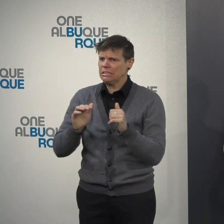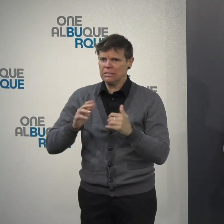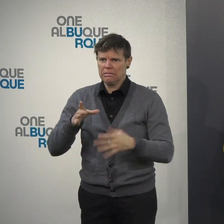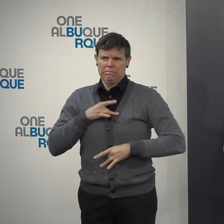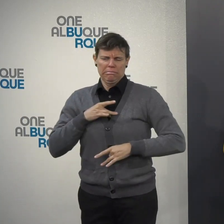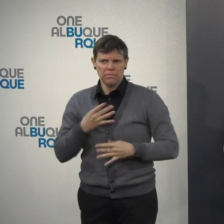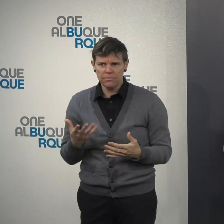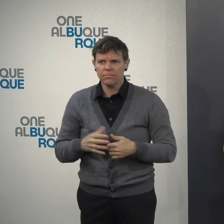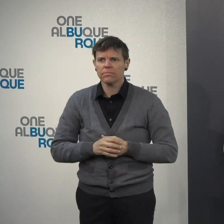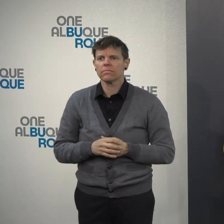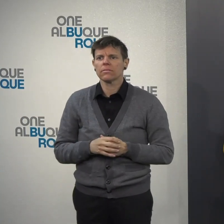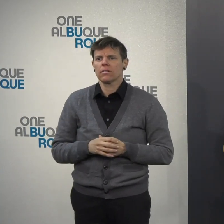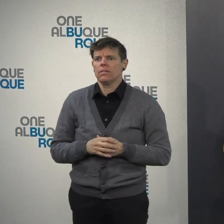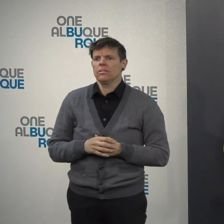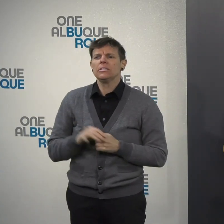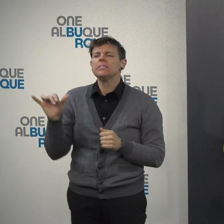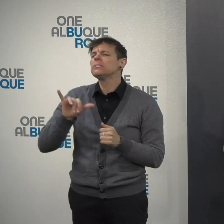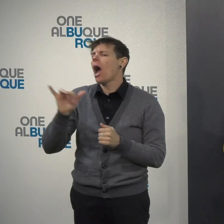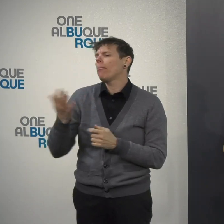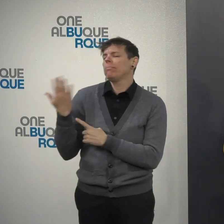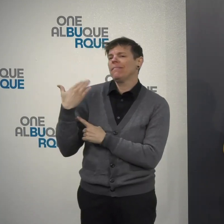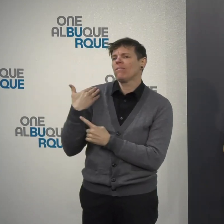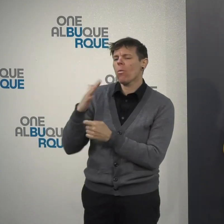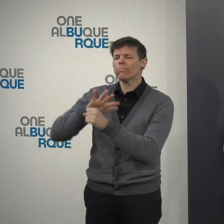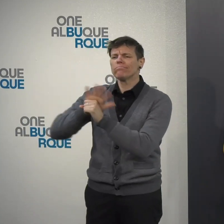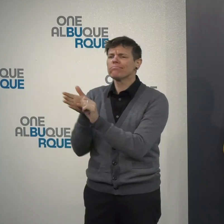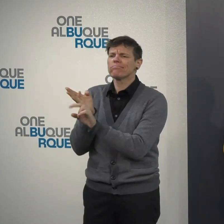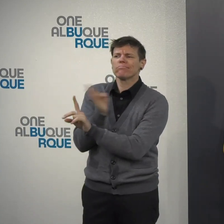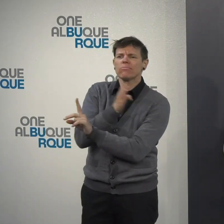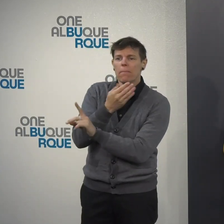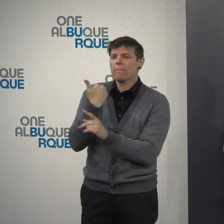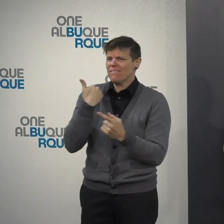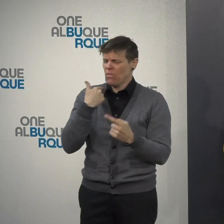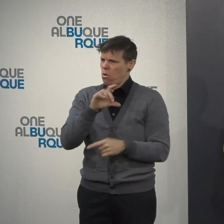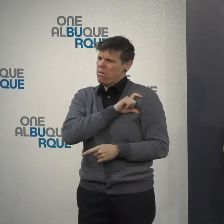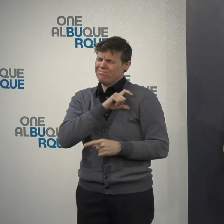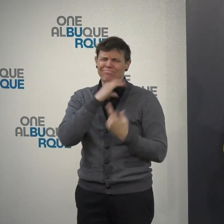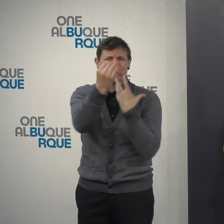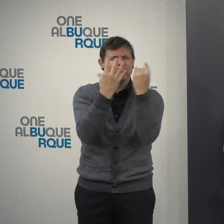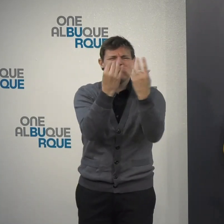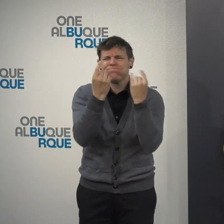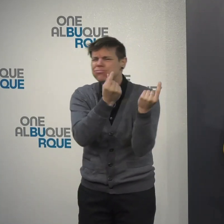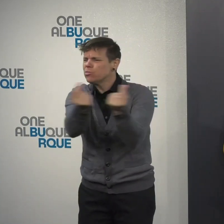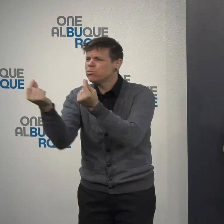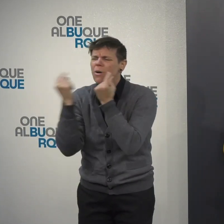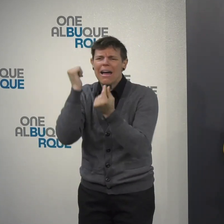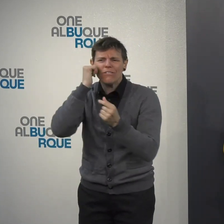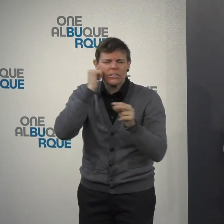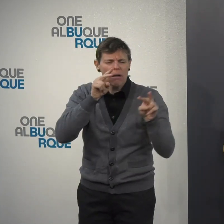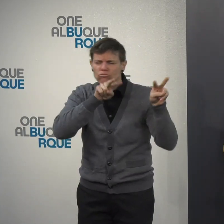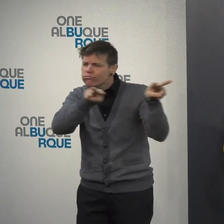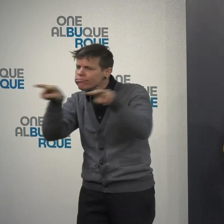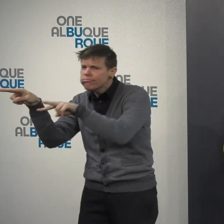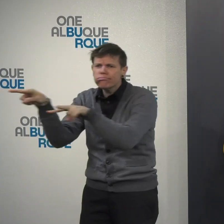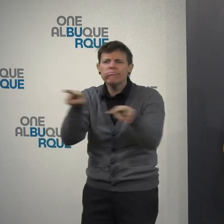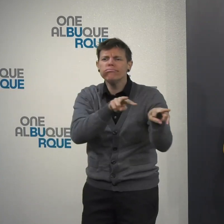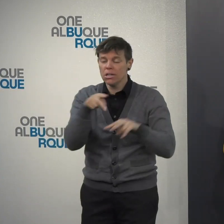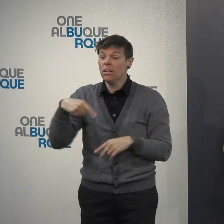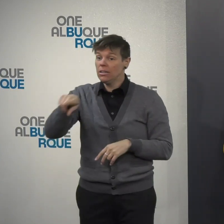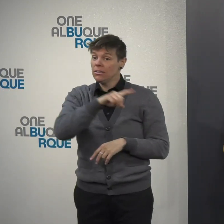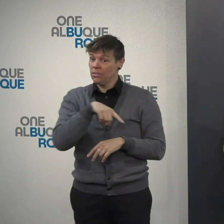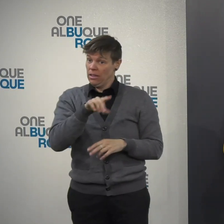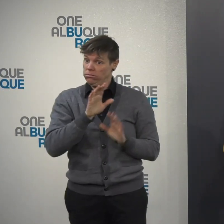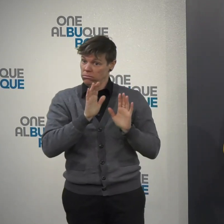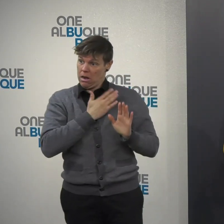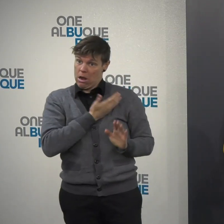officers are out in our community, of course, every day. And as a reminder, it's the largest police department in 1,000 square miles.